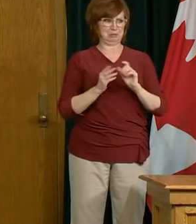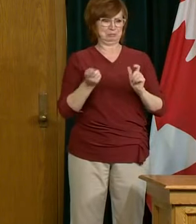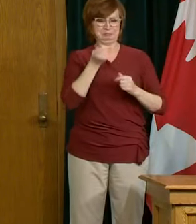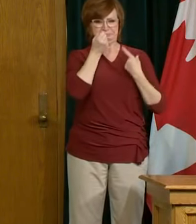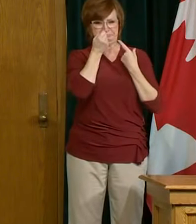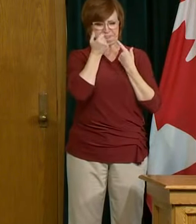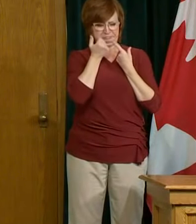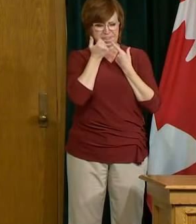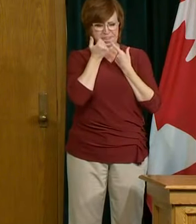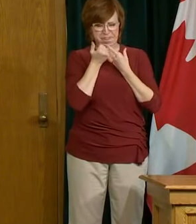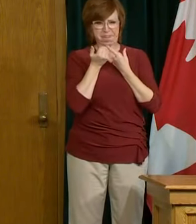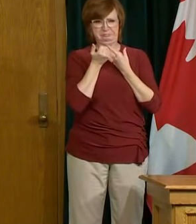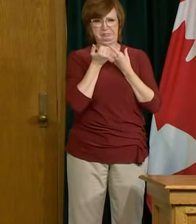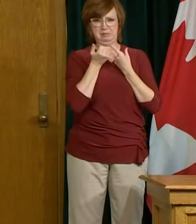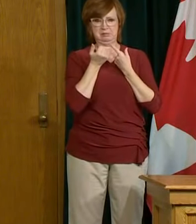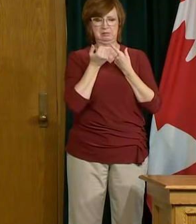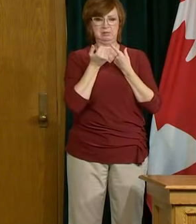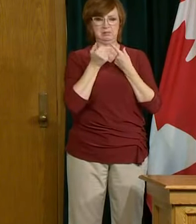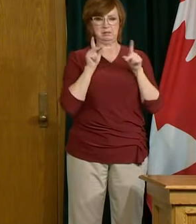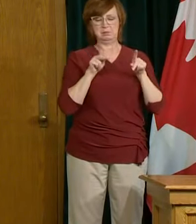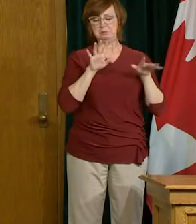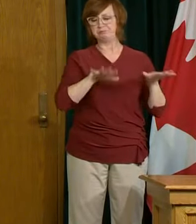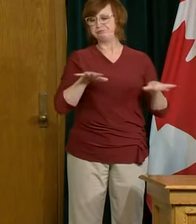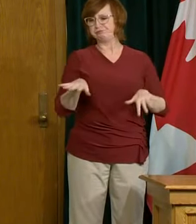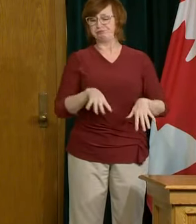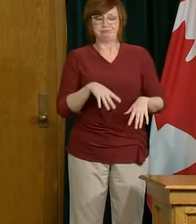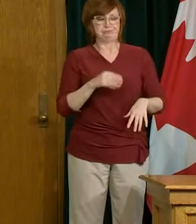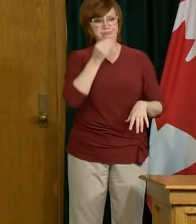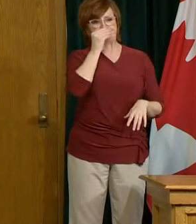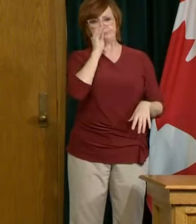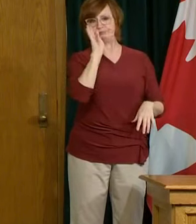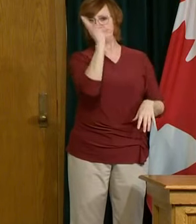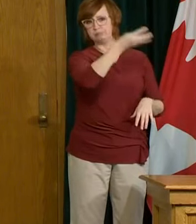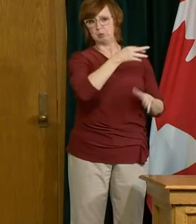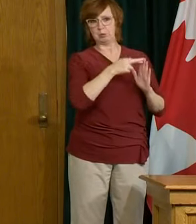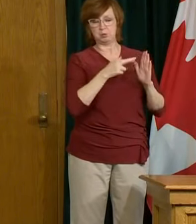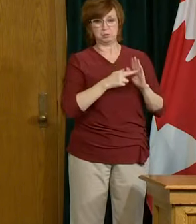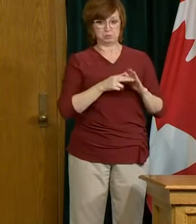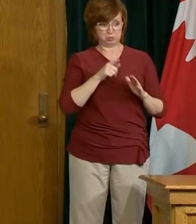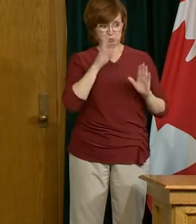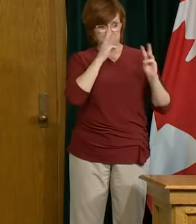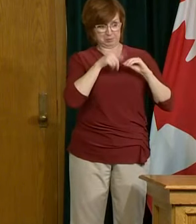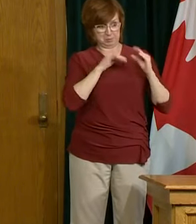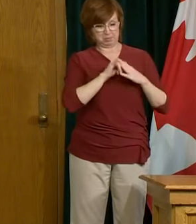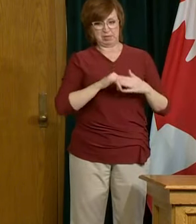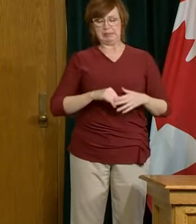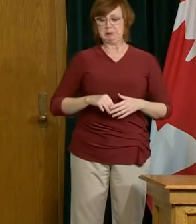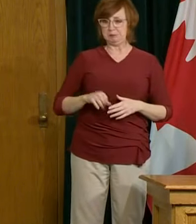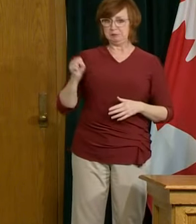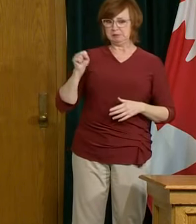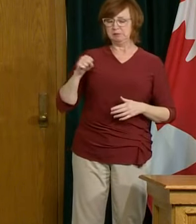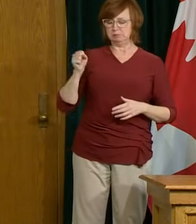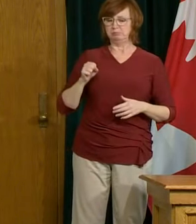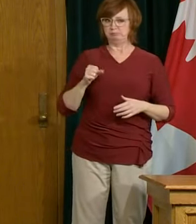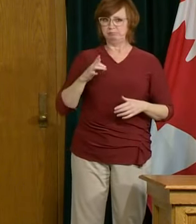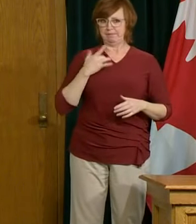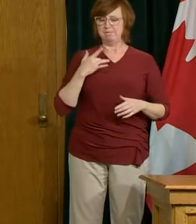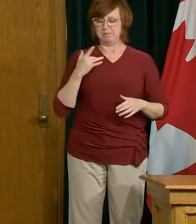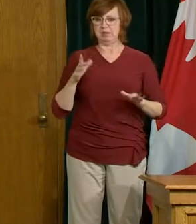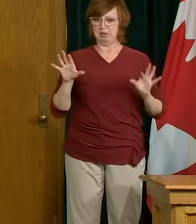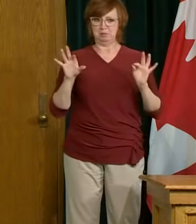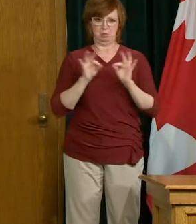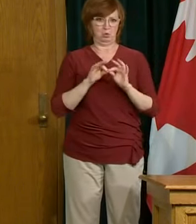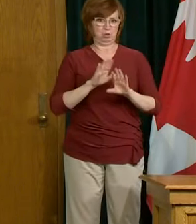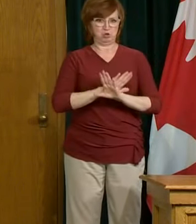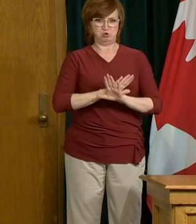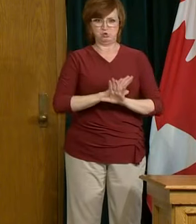cases in Central or the South for quite some time. So I think it is very important for us not to be complacent, both